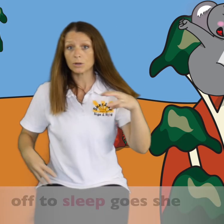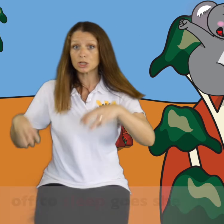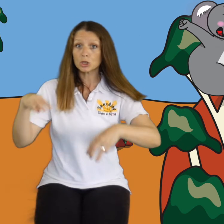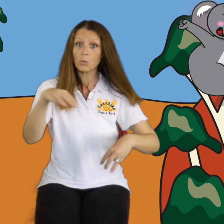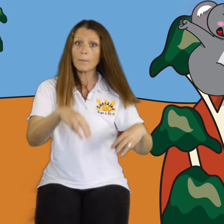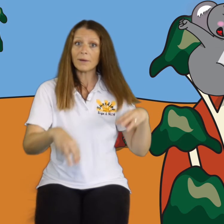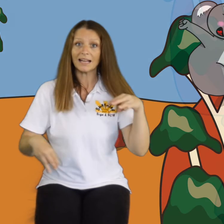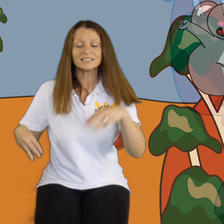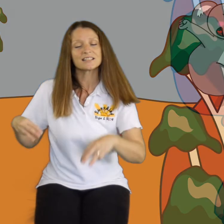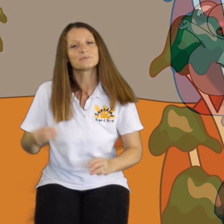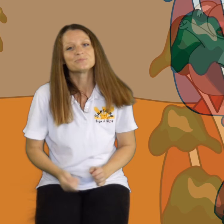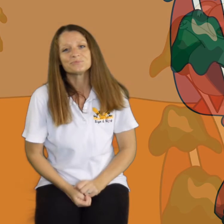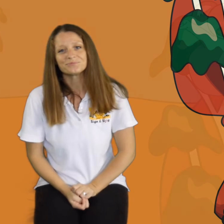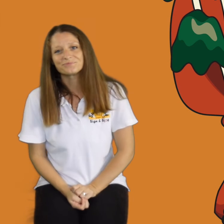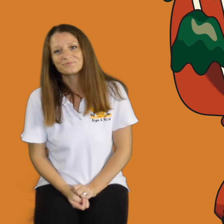to do wombat.